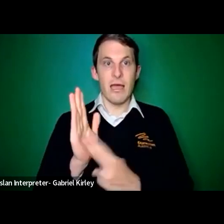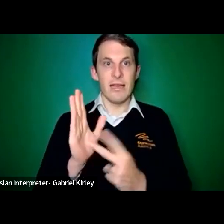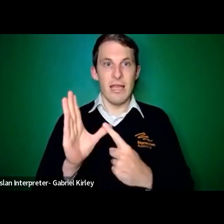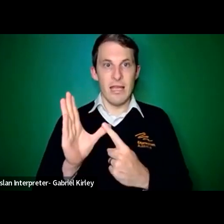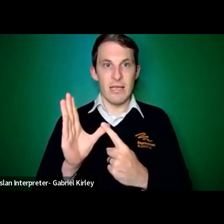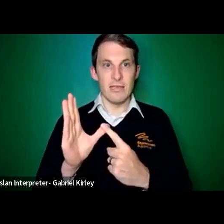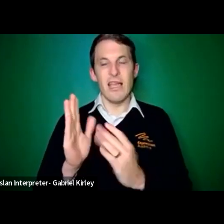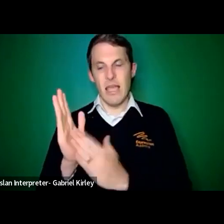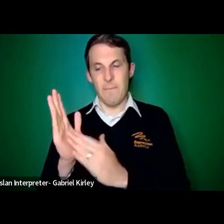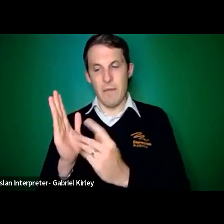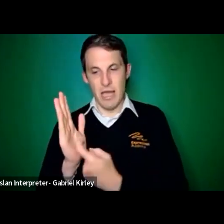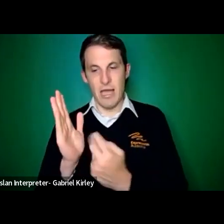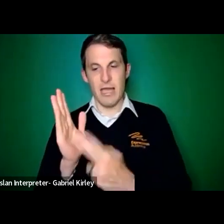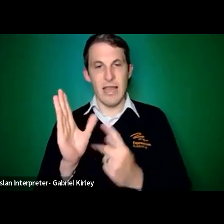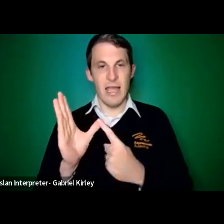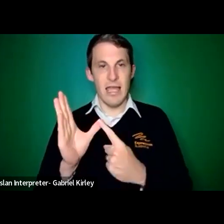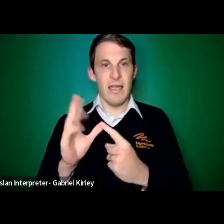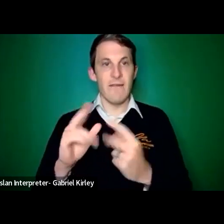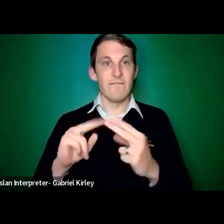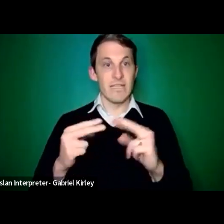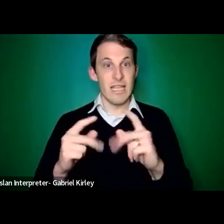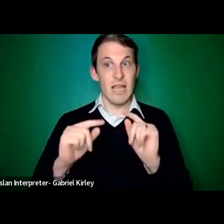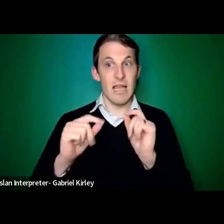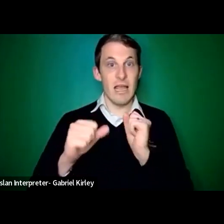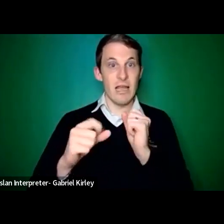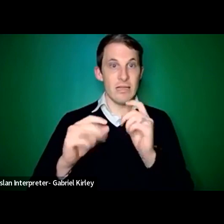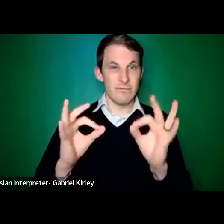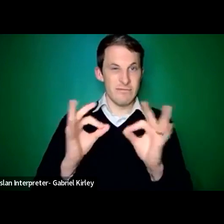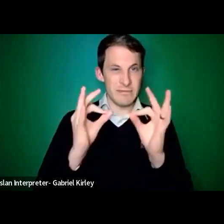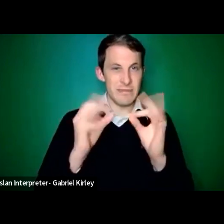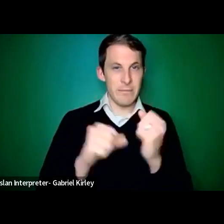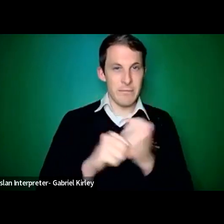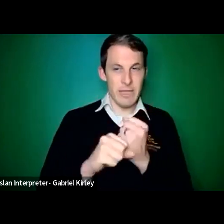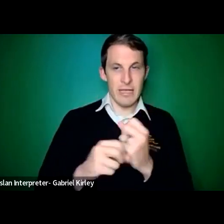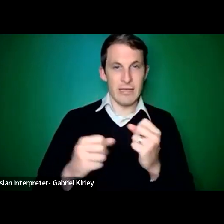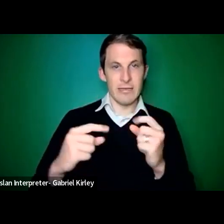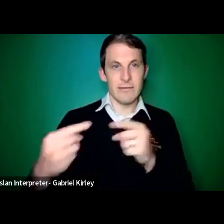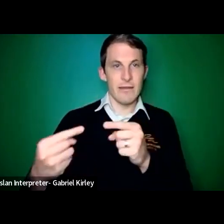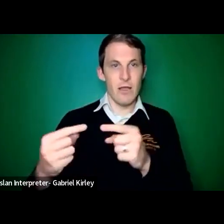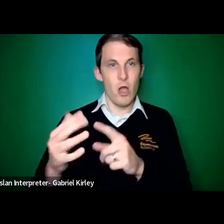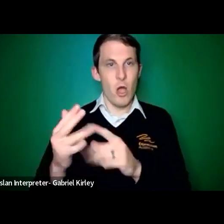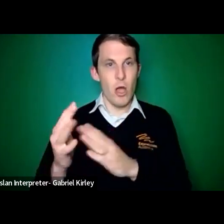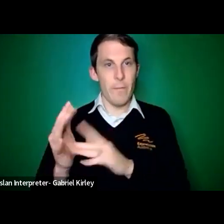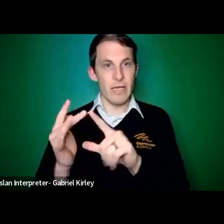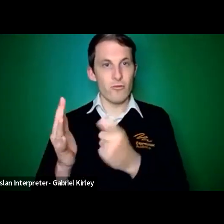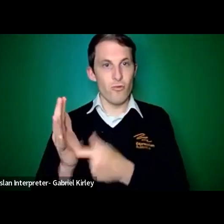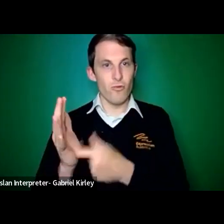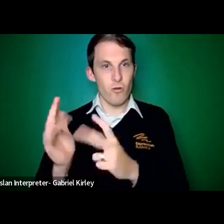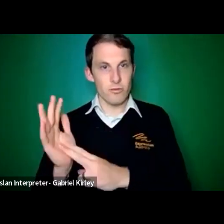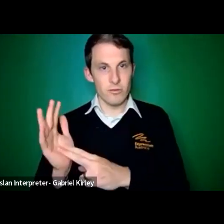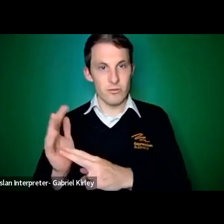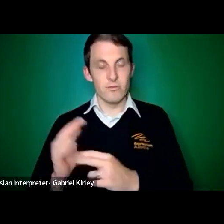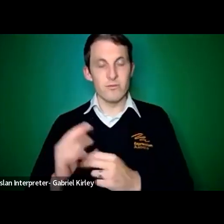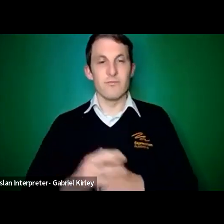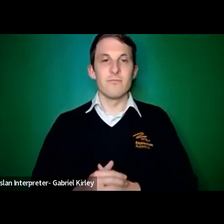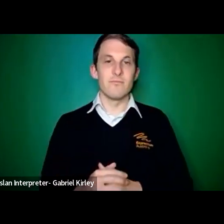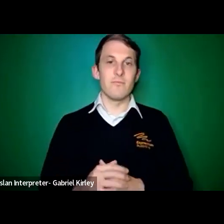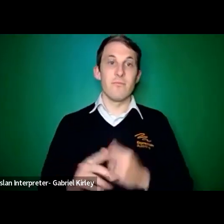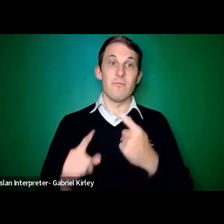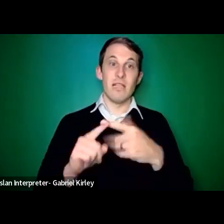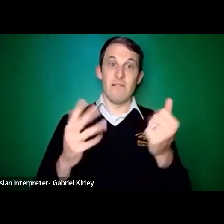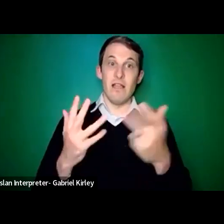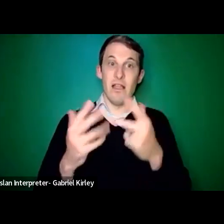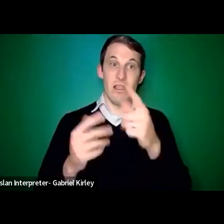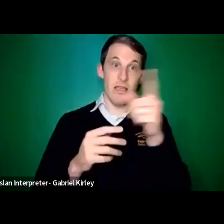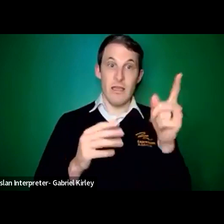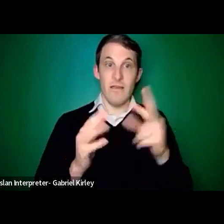on. And as I said, there are other vaccines on the horizon that are actually active against a multitude of variants. And we